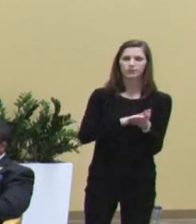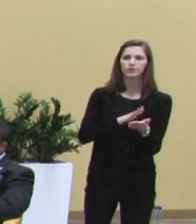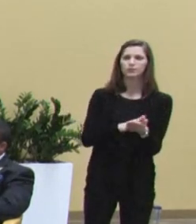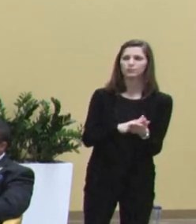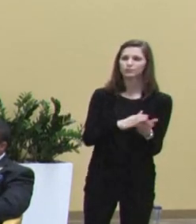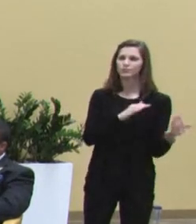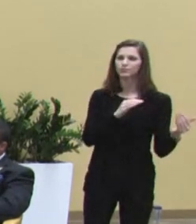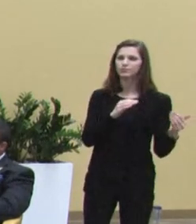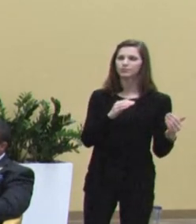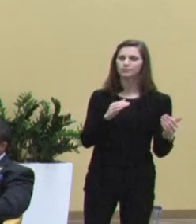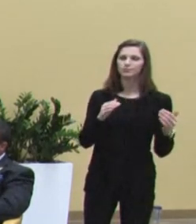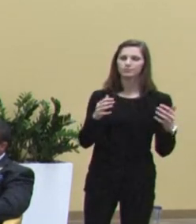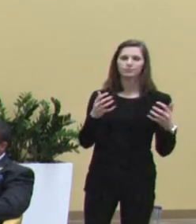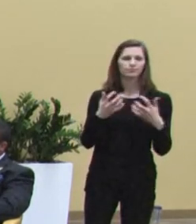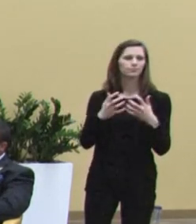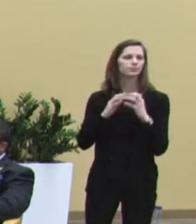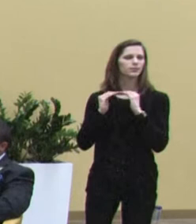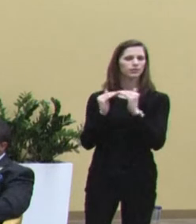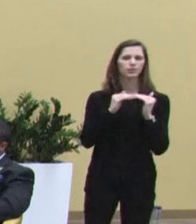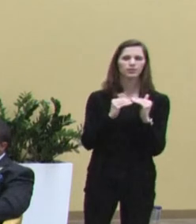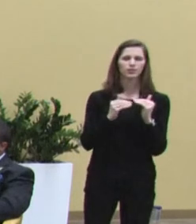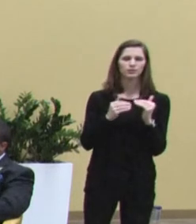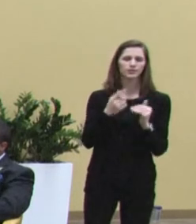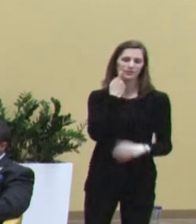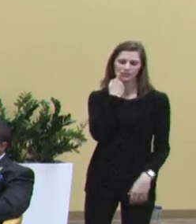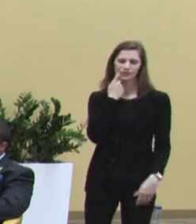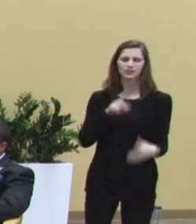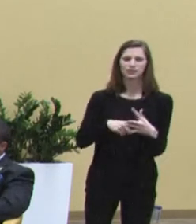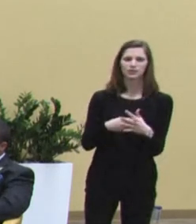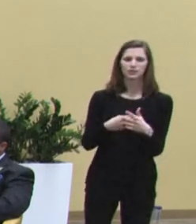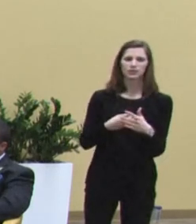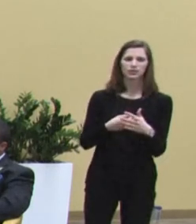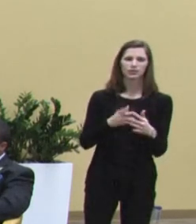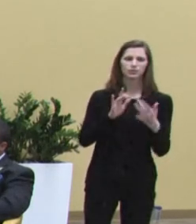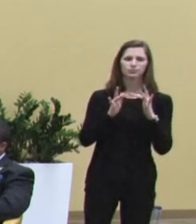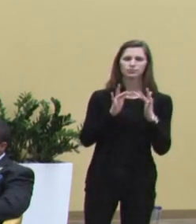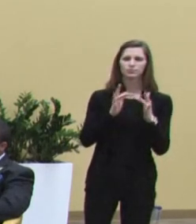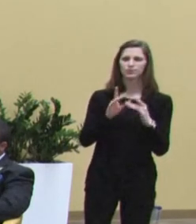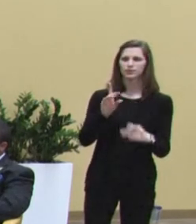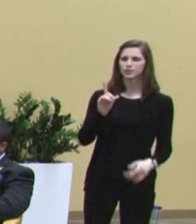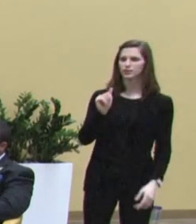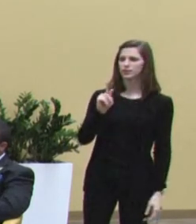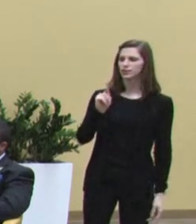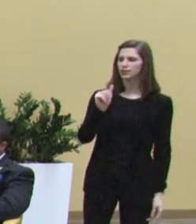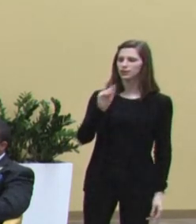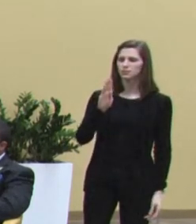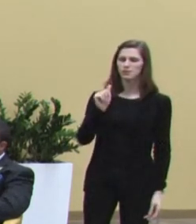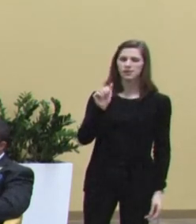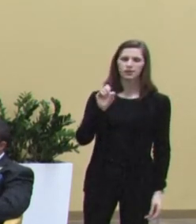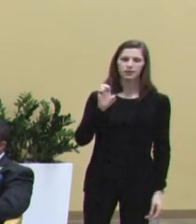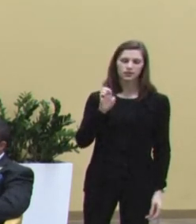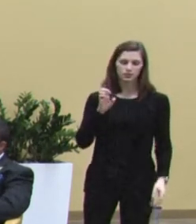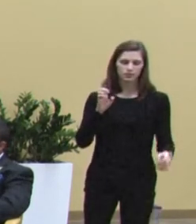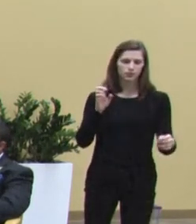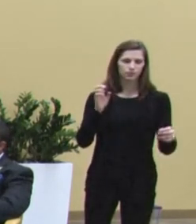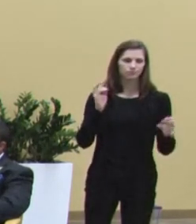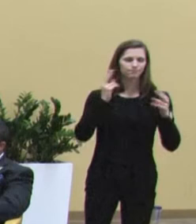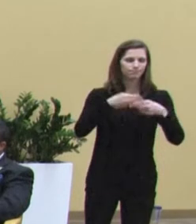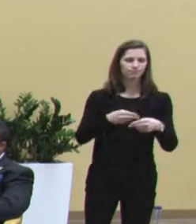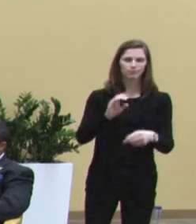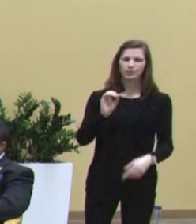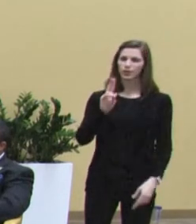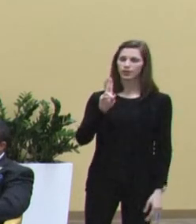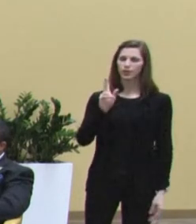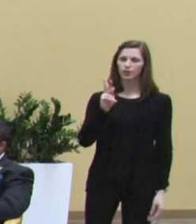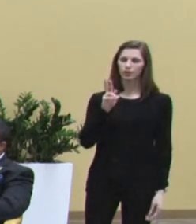recently started an online database of Black businesses called our Power Box, right? So you can go onto that